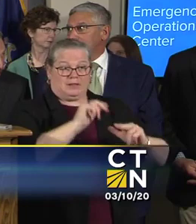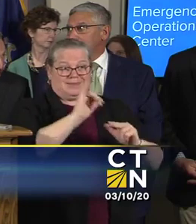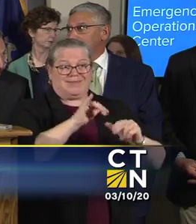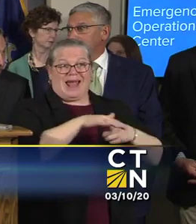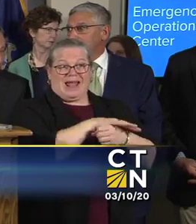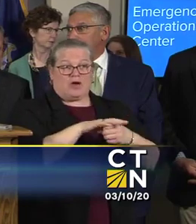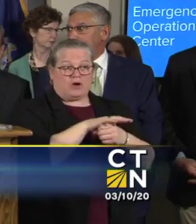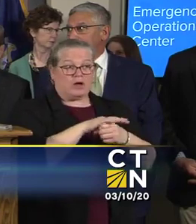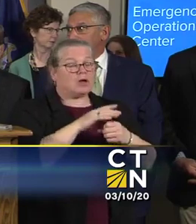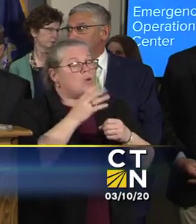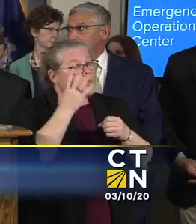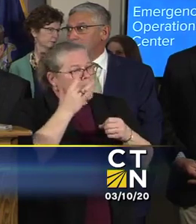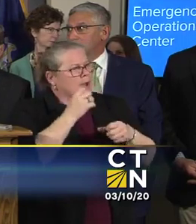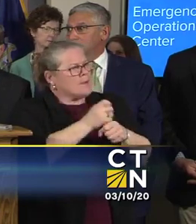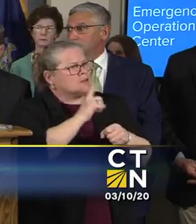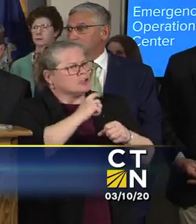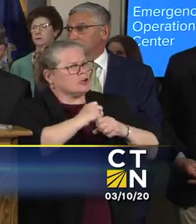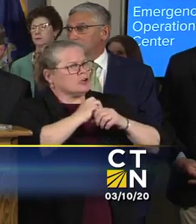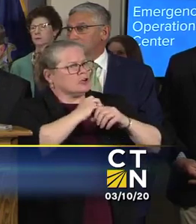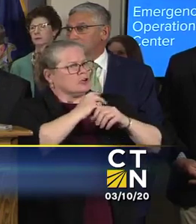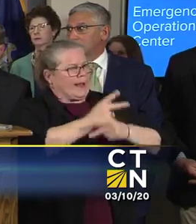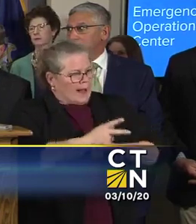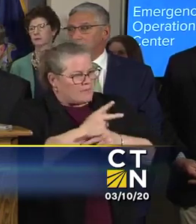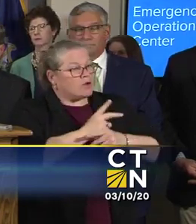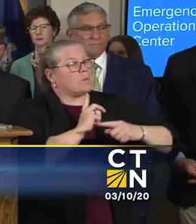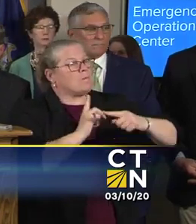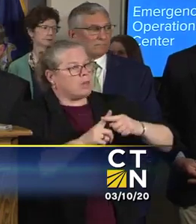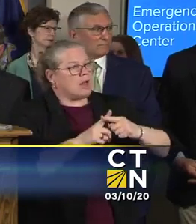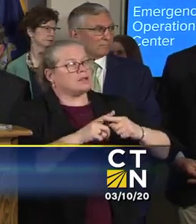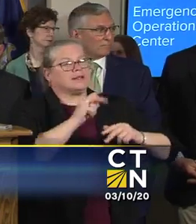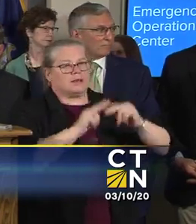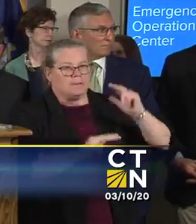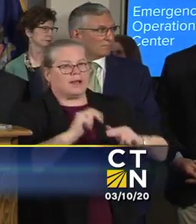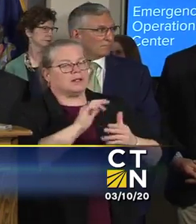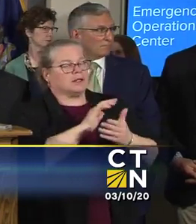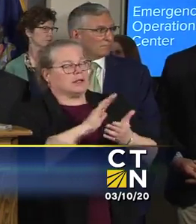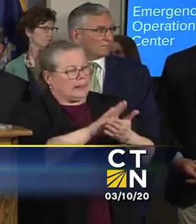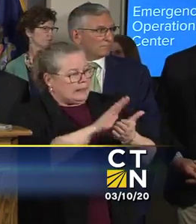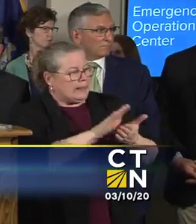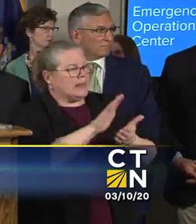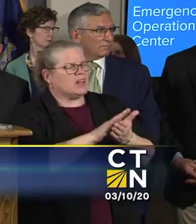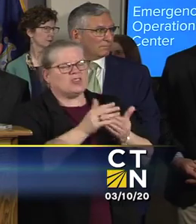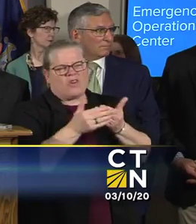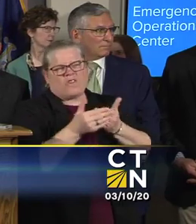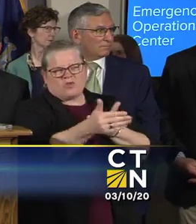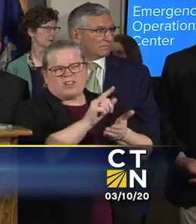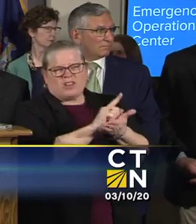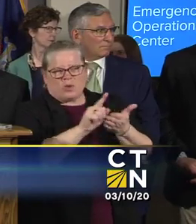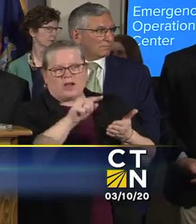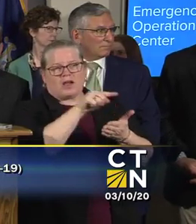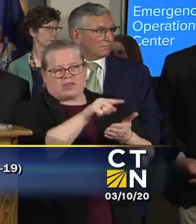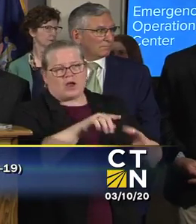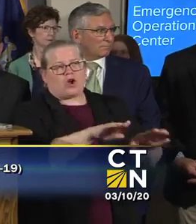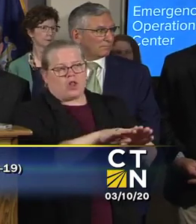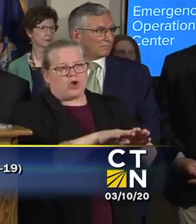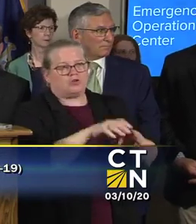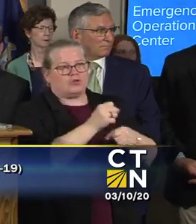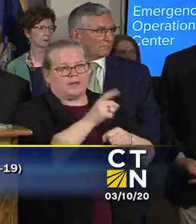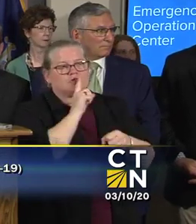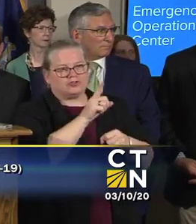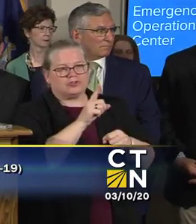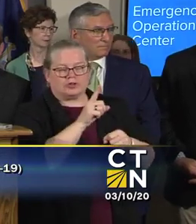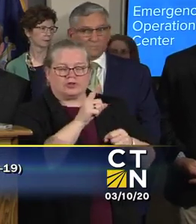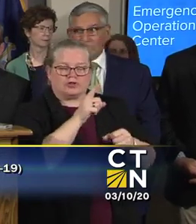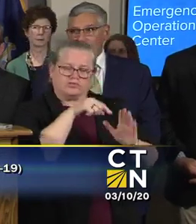abundance of caution, but also to make sure that they can clean the buildings, so they're closed for the remainder of the week to make sure that good cleaning happens. Renee or Josh?